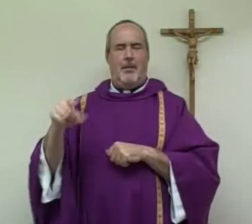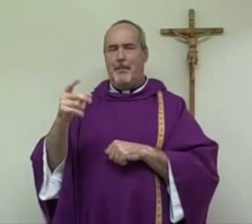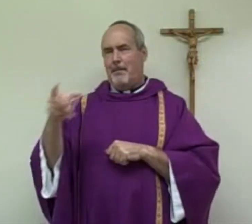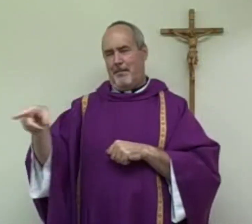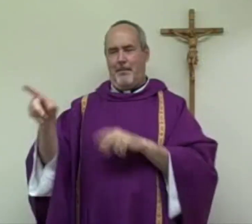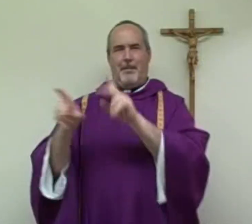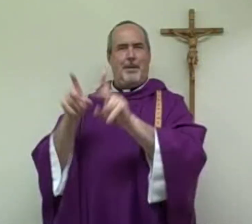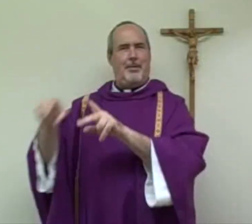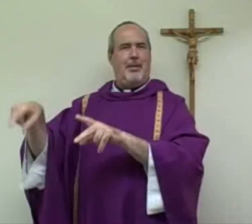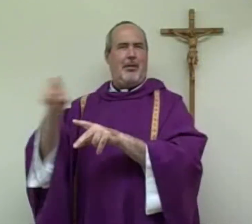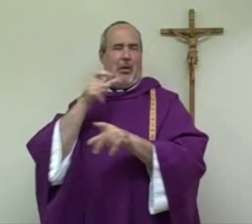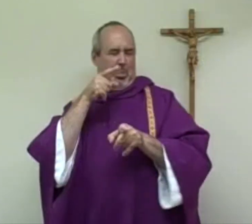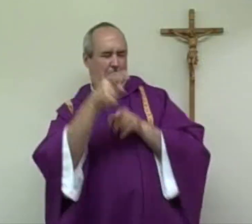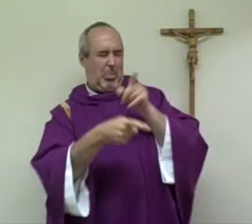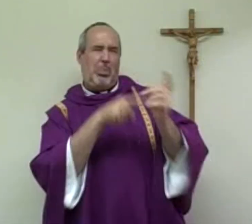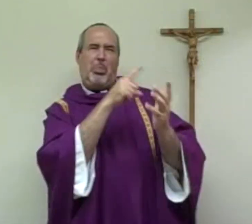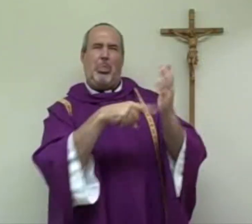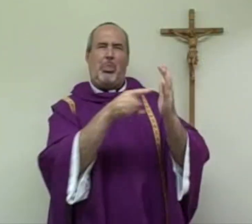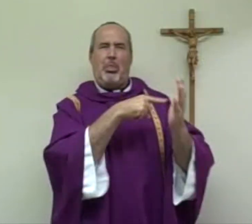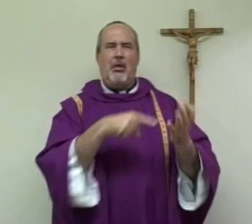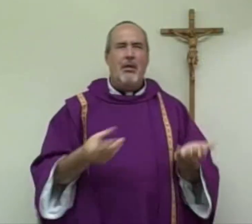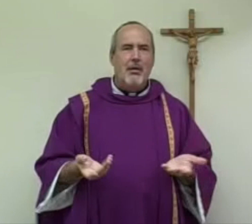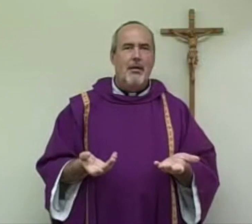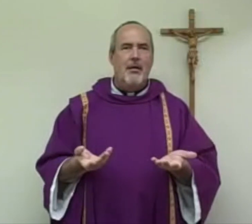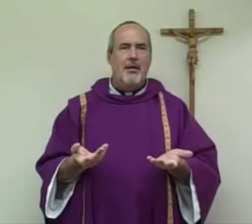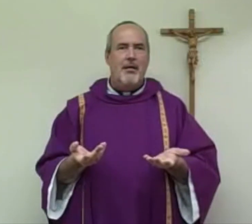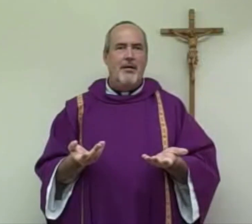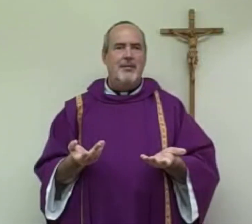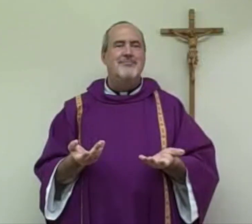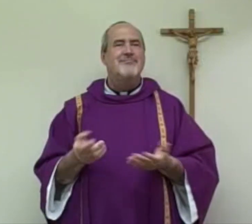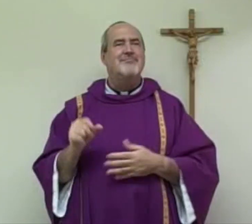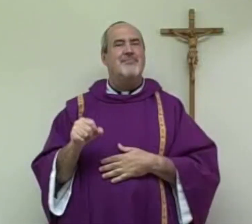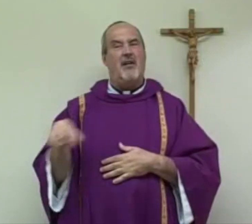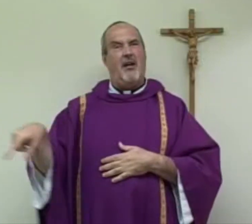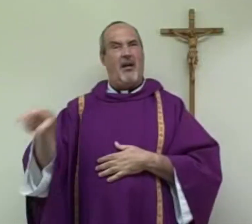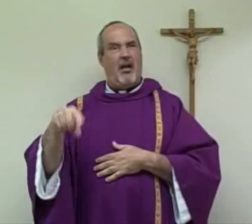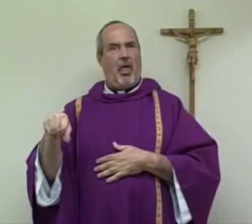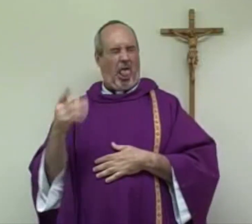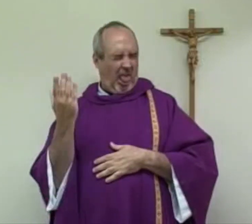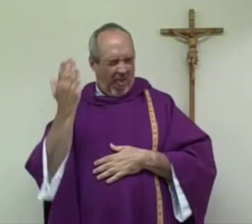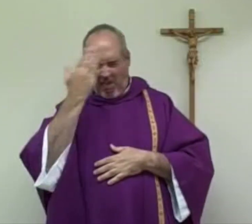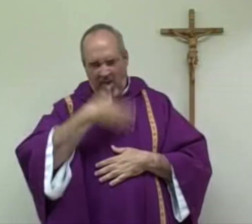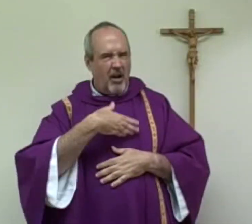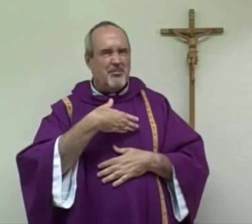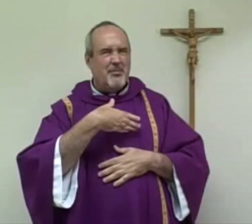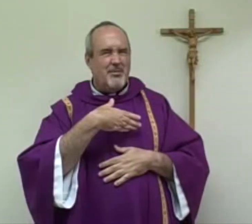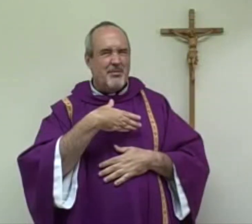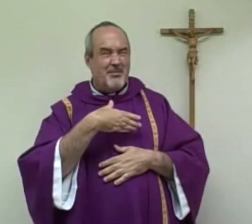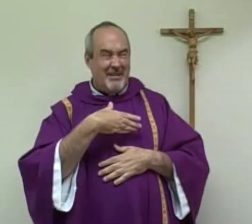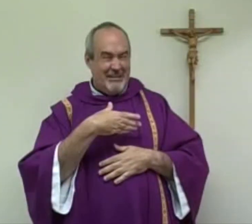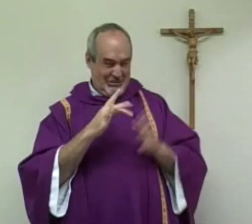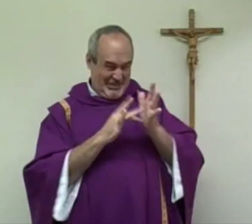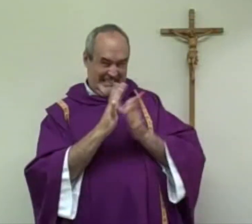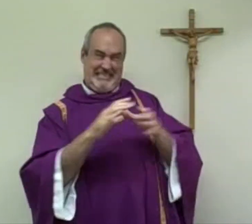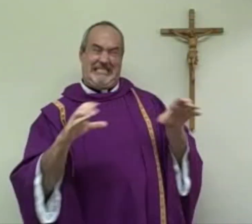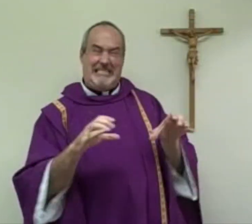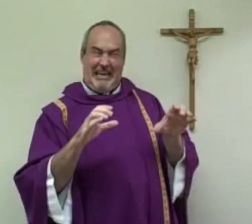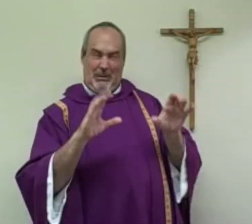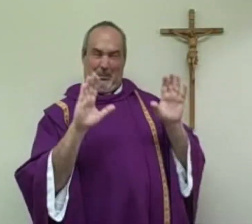Now, how are we like the people who chastised and criticized the blind man? Well, they didn't